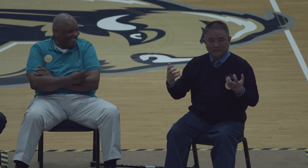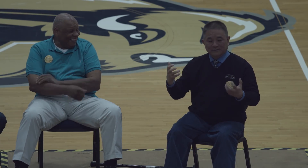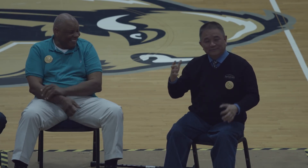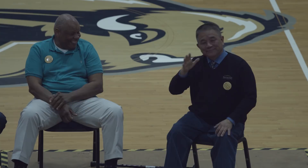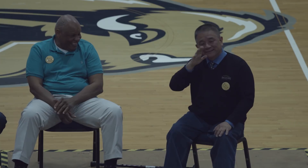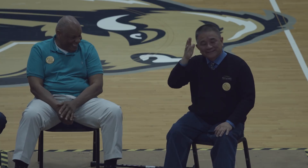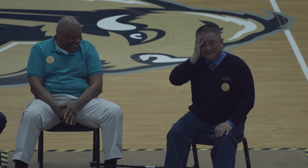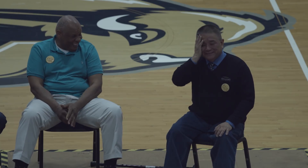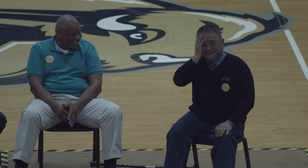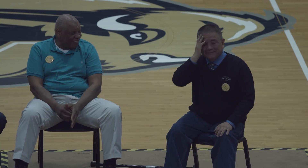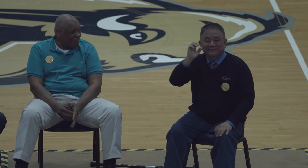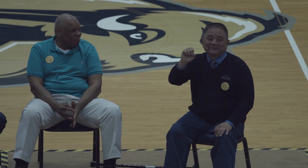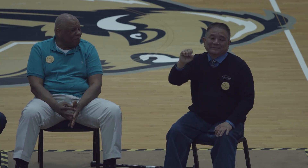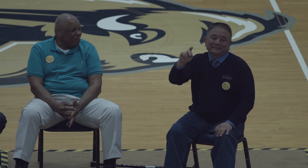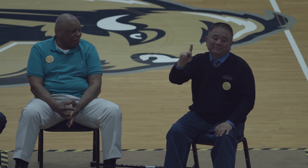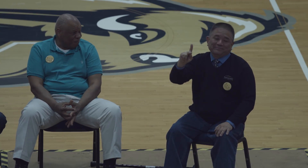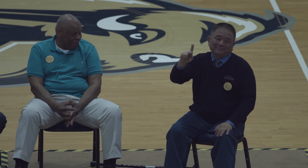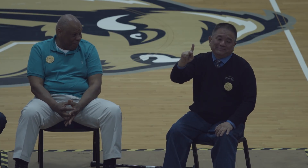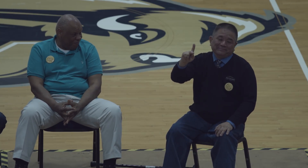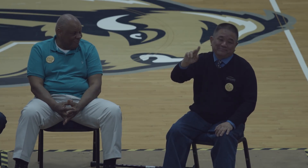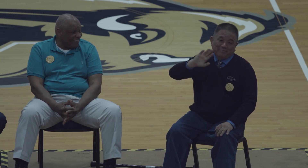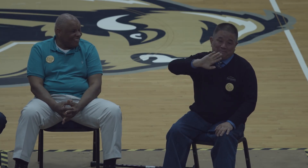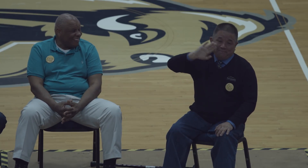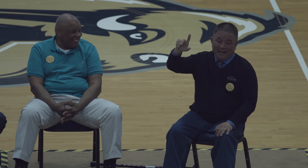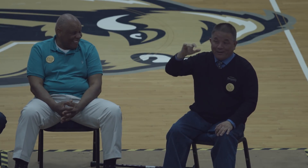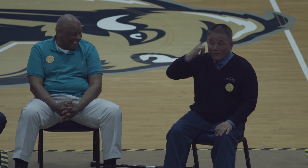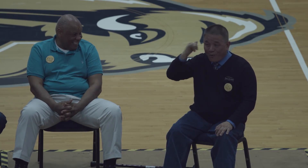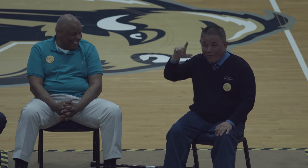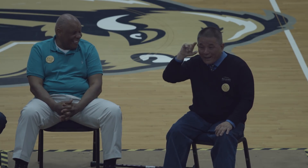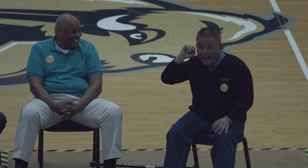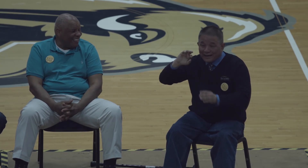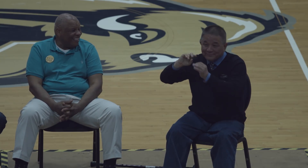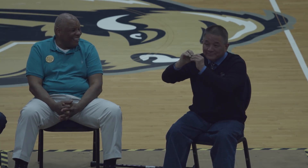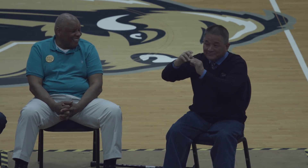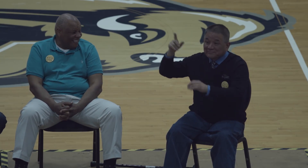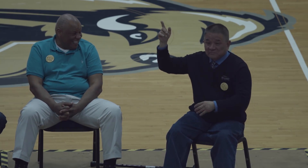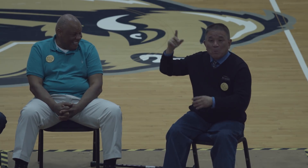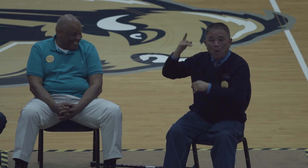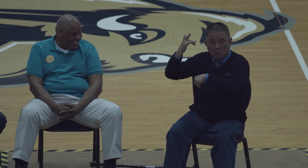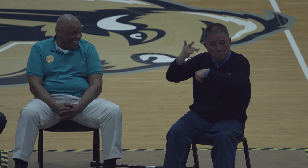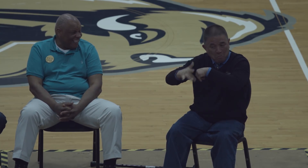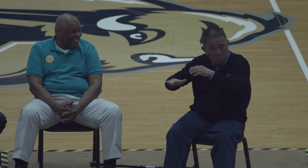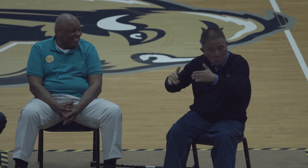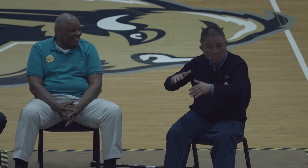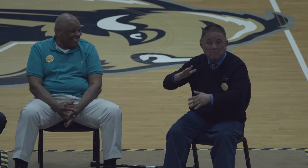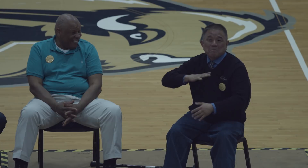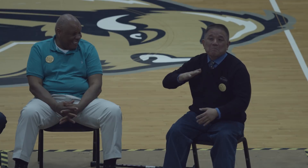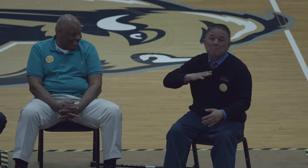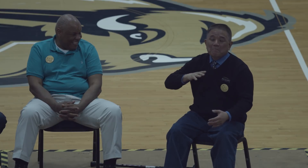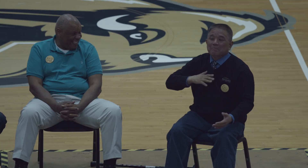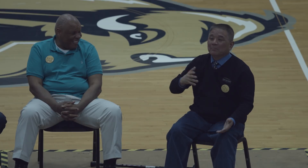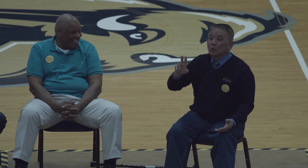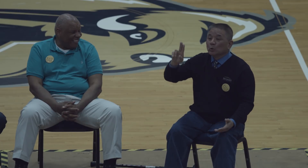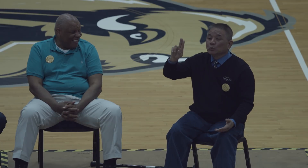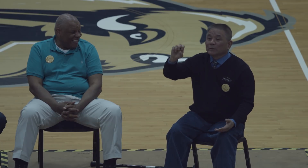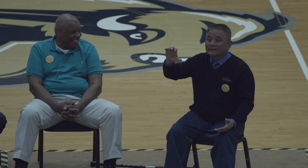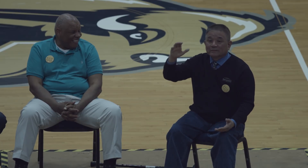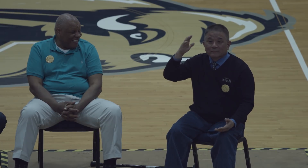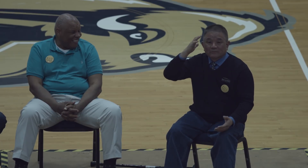fire in me for Gallaudet that was never slaked. So I decided to go and see if I could get